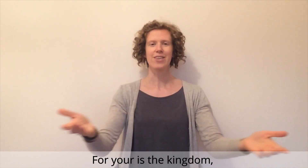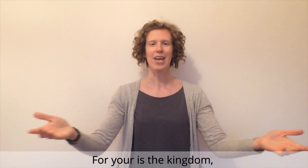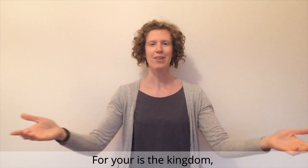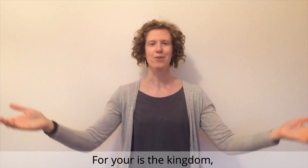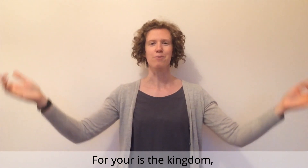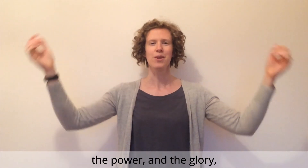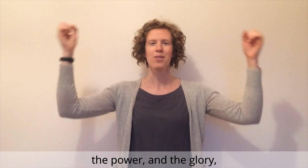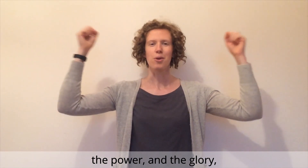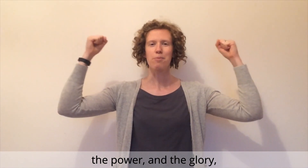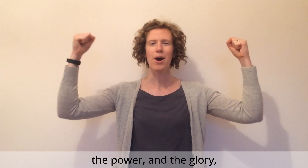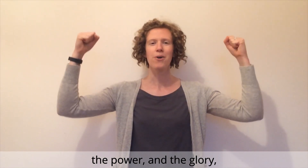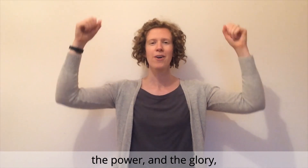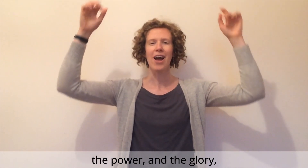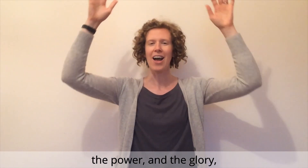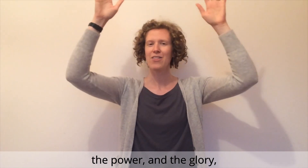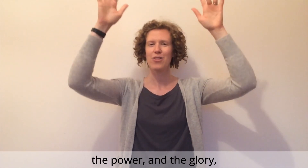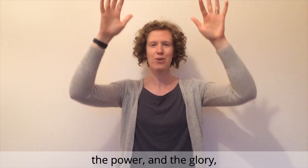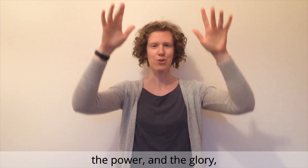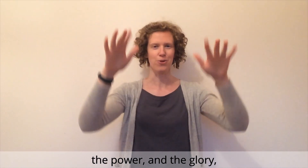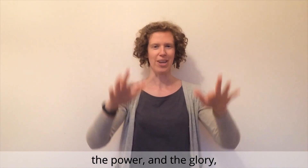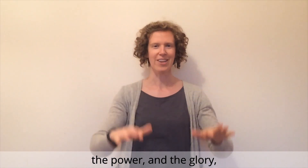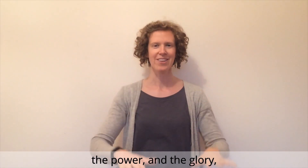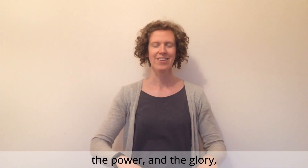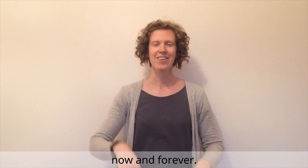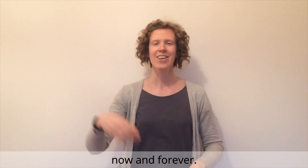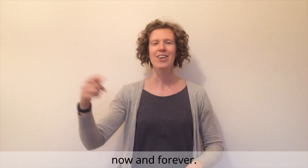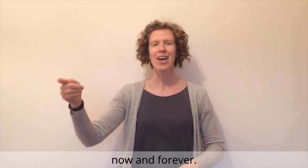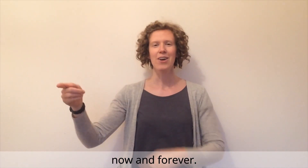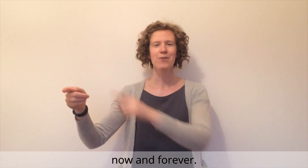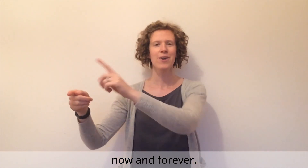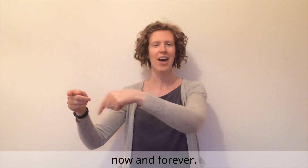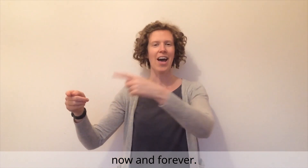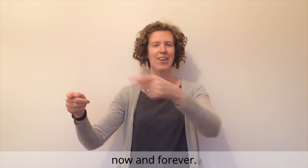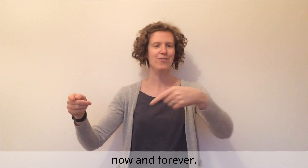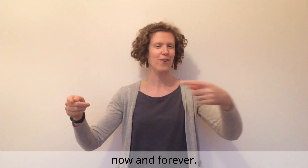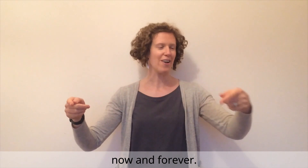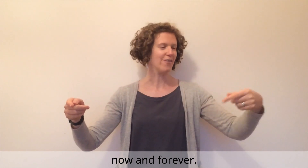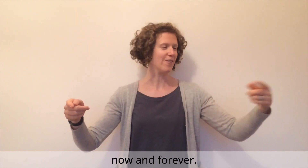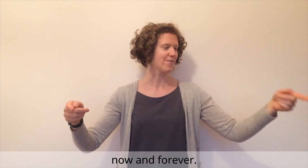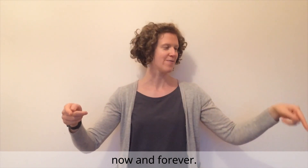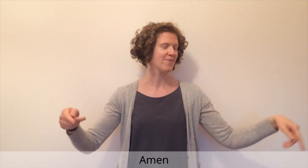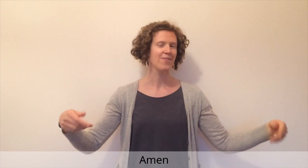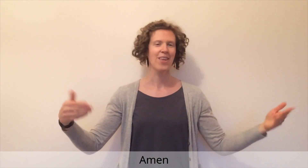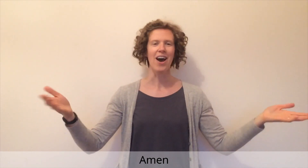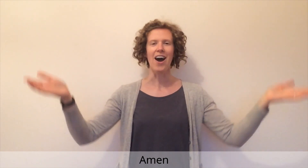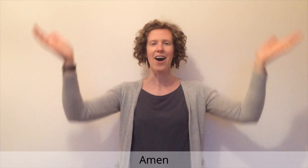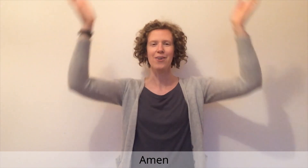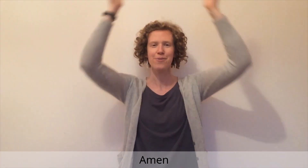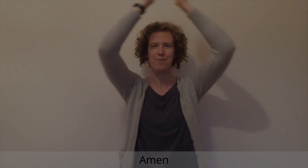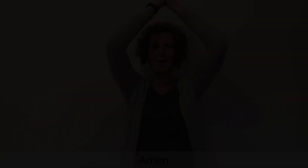the kingdom the power and the glory now and forever amen